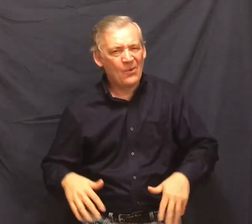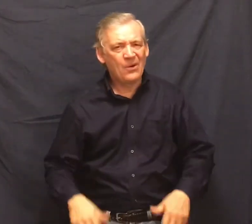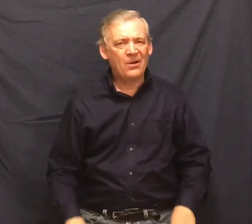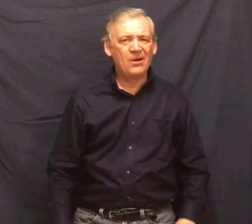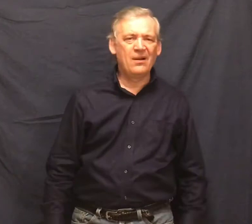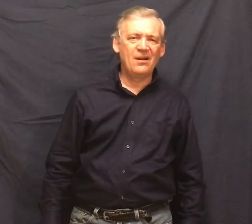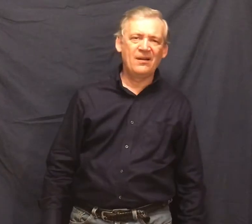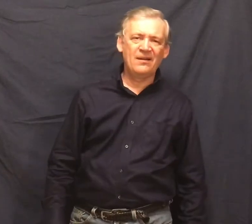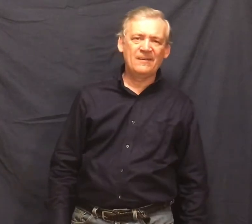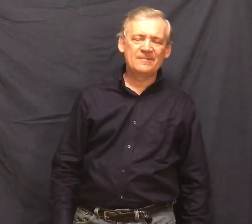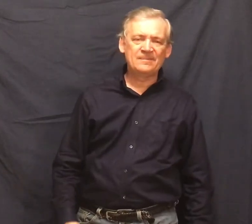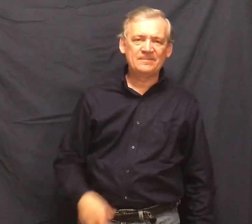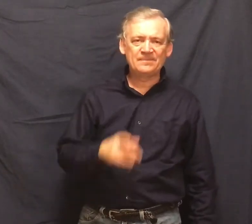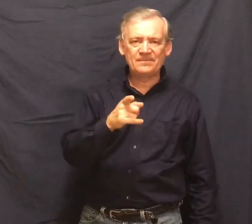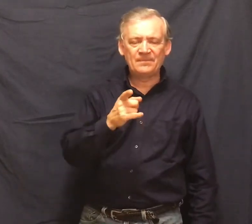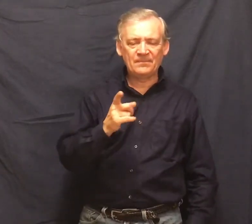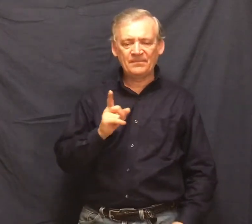He went to his bunk and put his hat on the shelf.